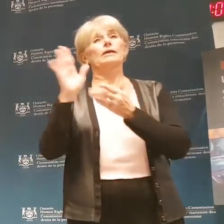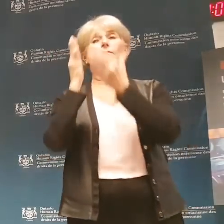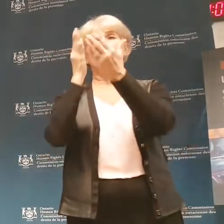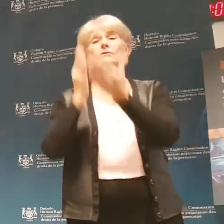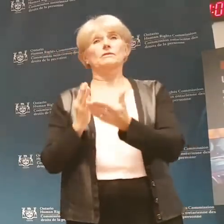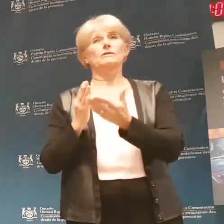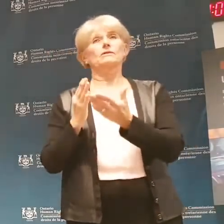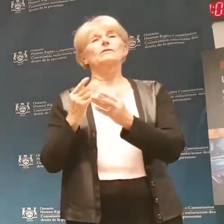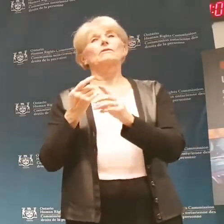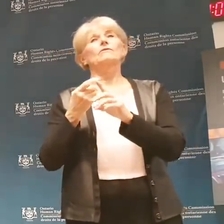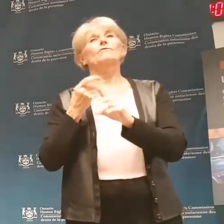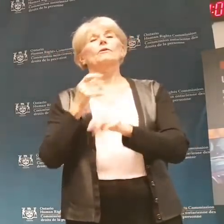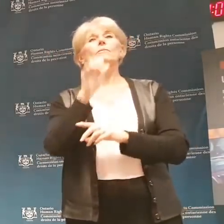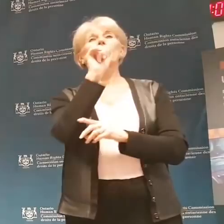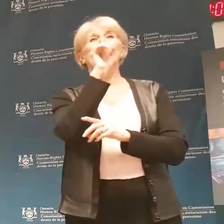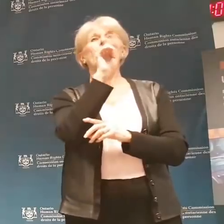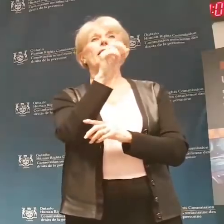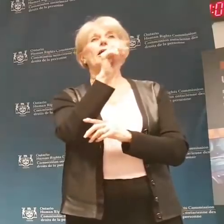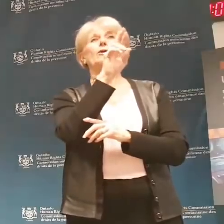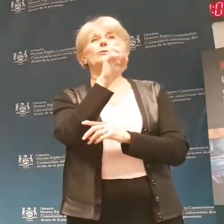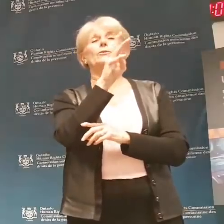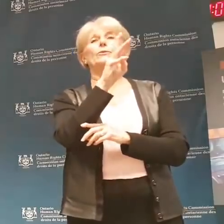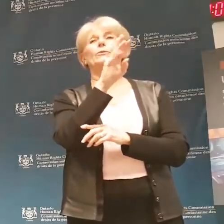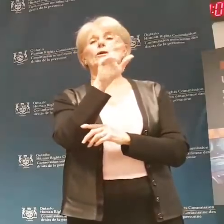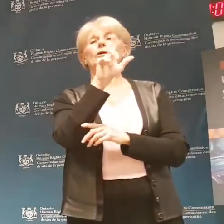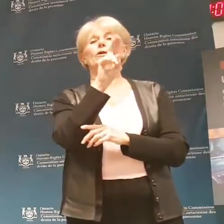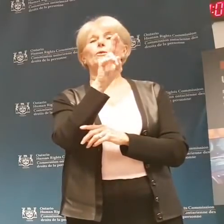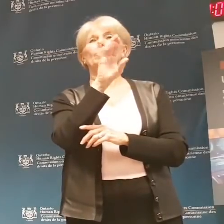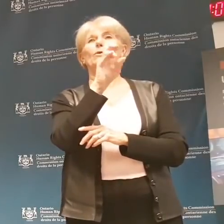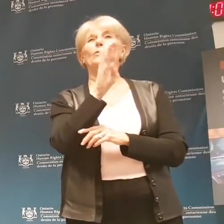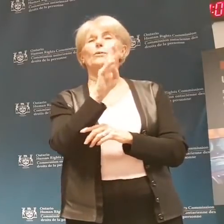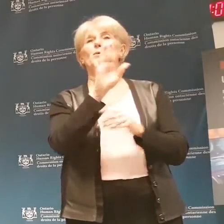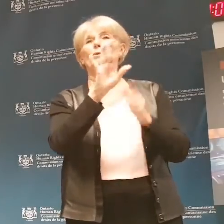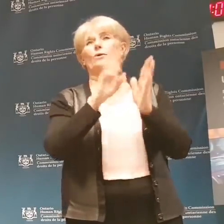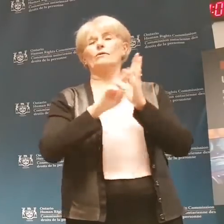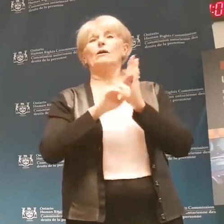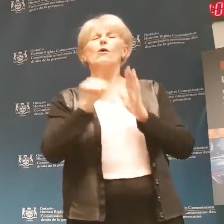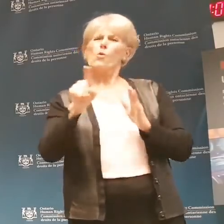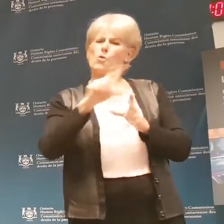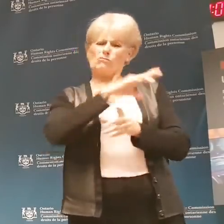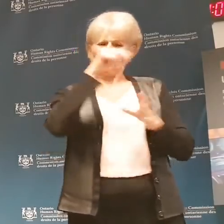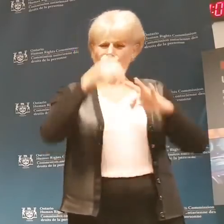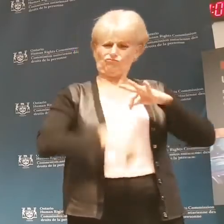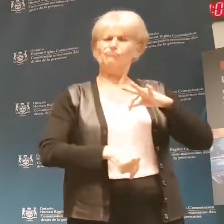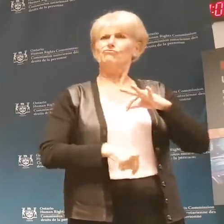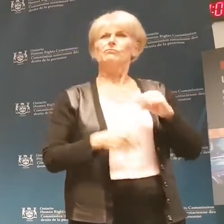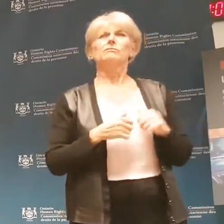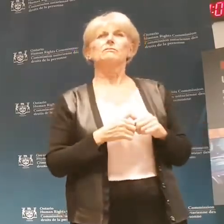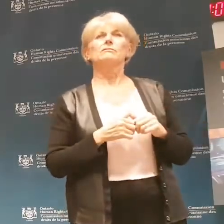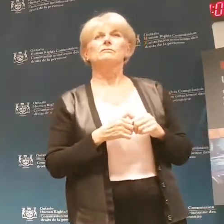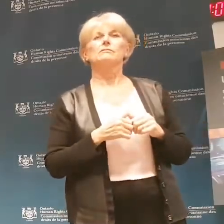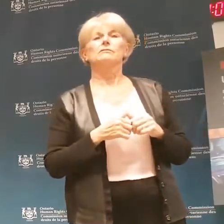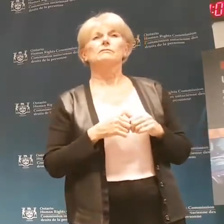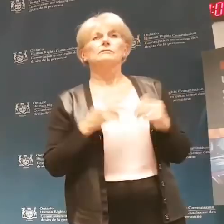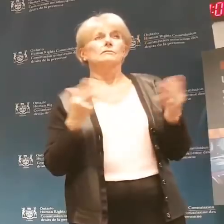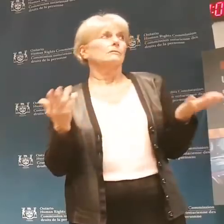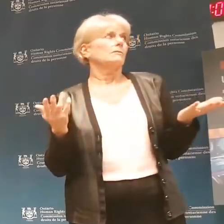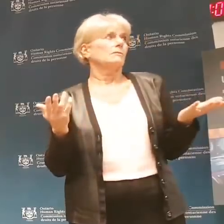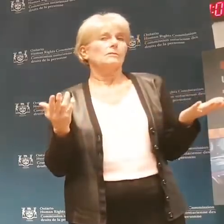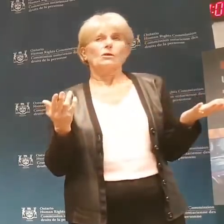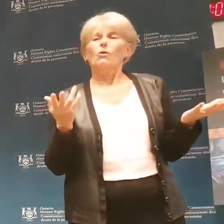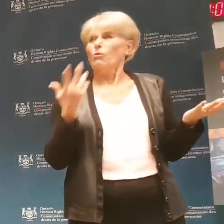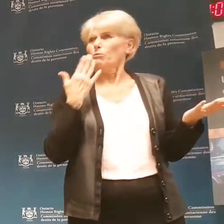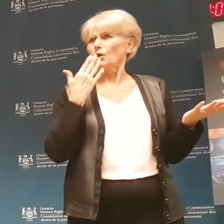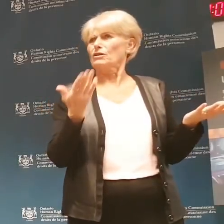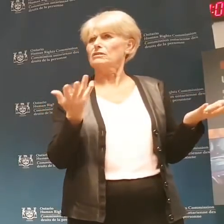recommendation from the Andrew Loku inquest is the most comprehensive of them all. And so it would be